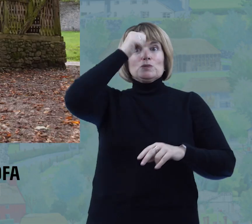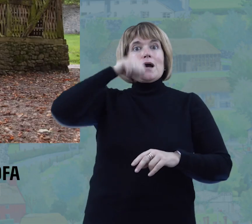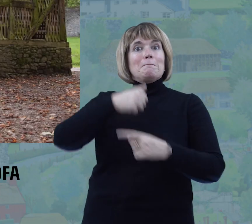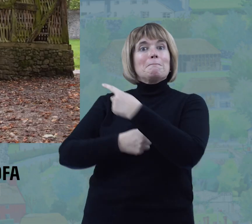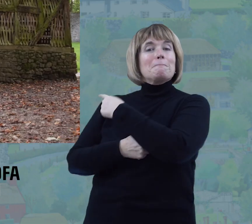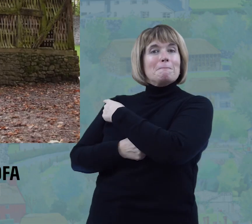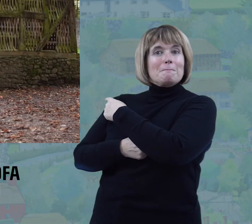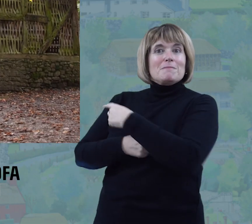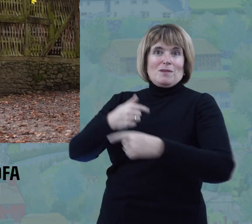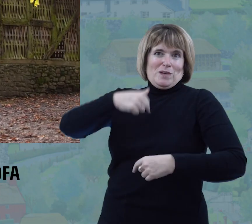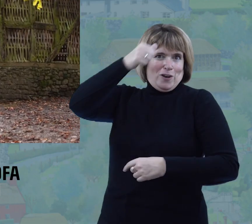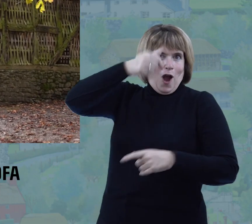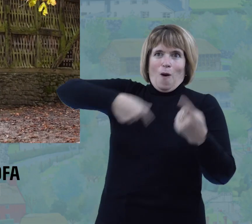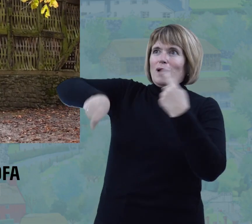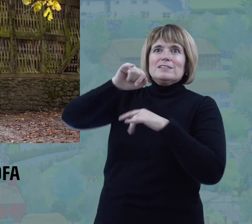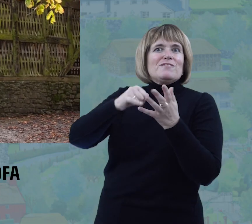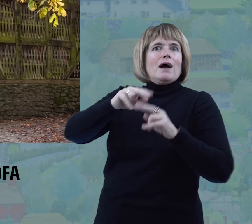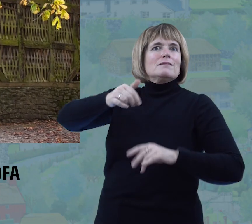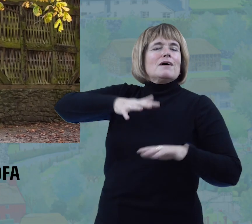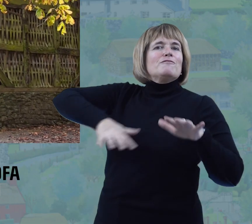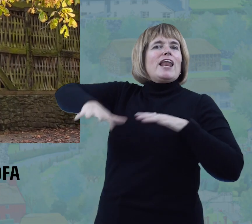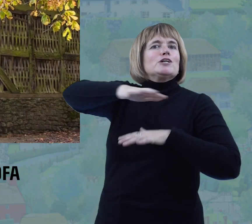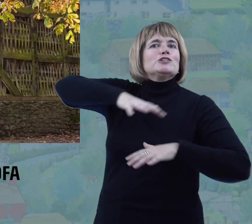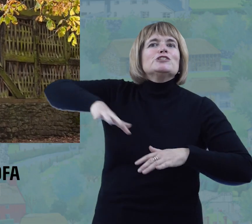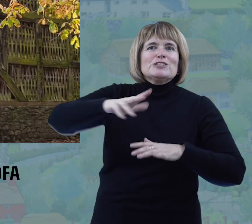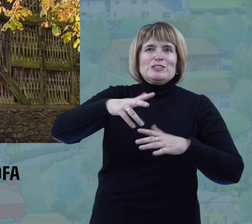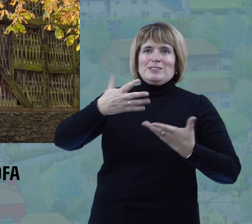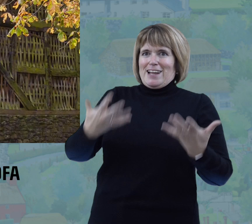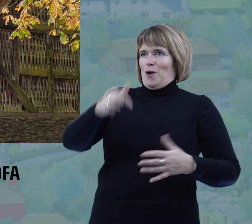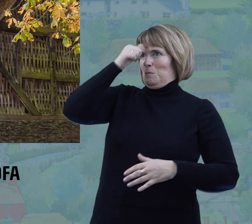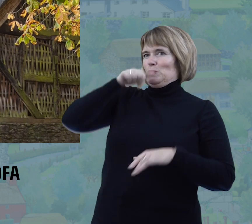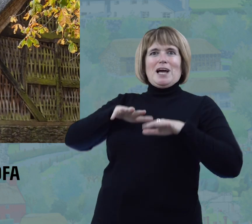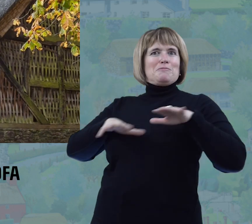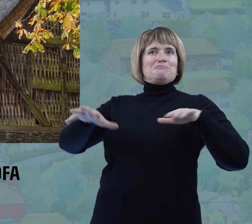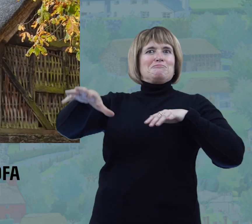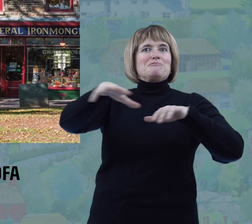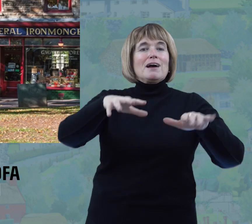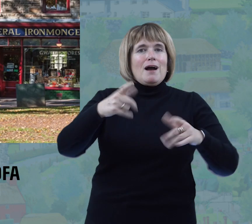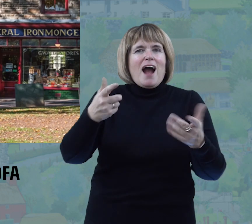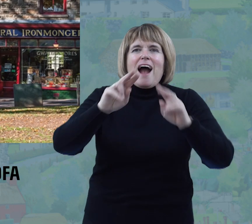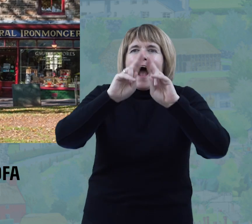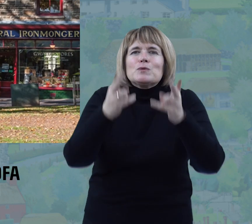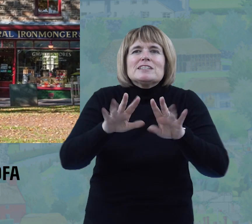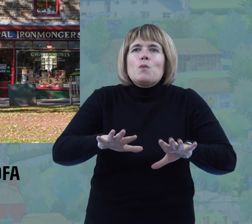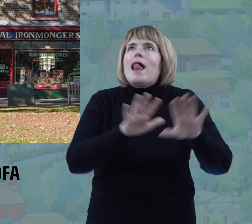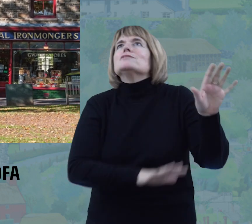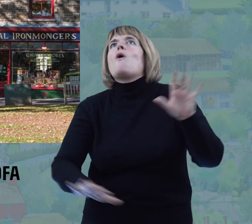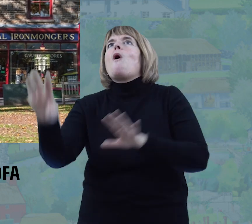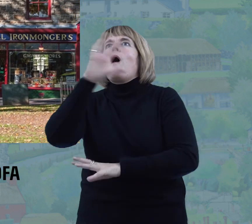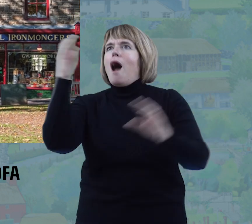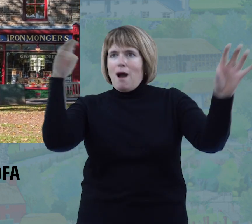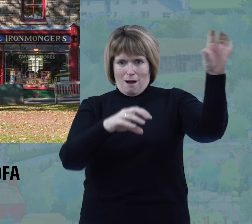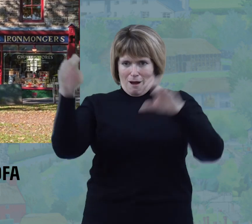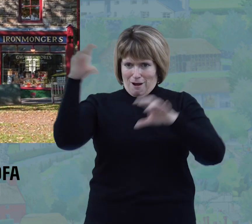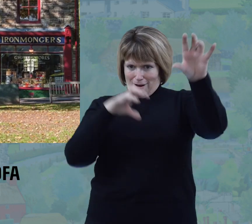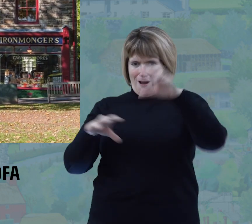Museum of History. We know St Fagans is a village and a place where the museum is now. And the museum has brought together houses